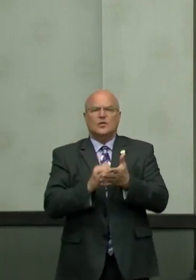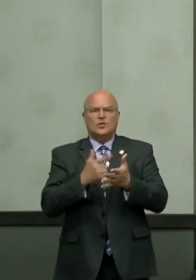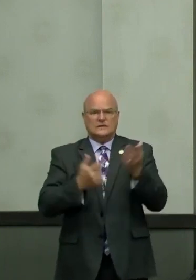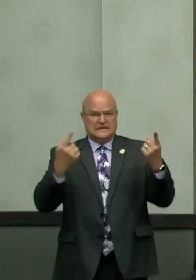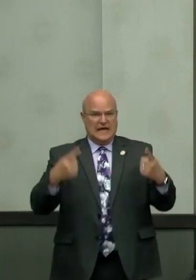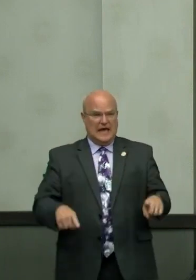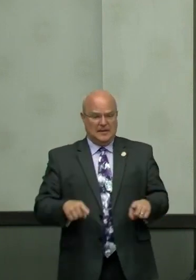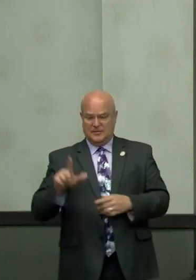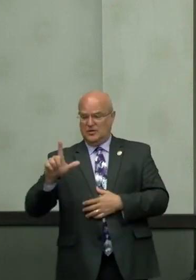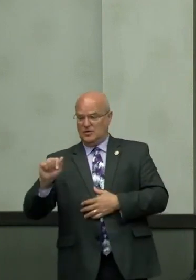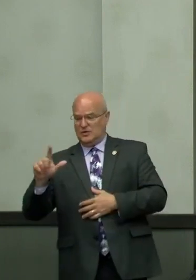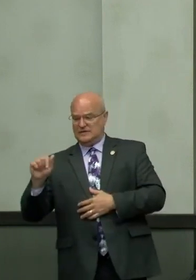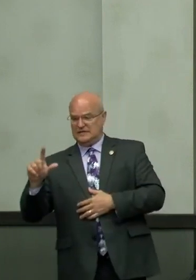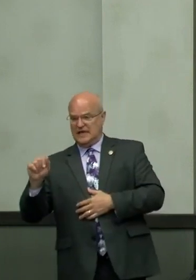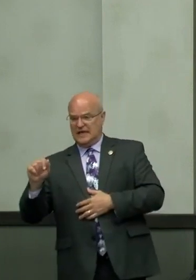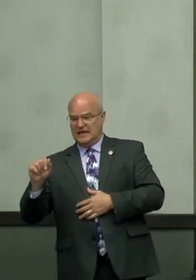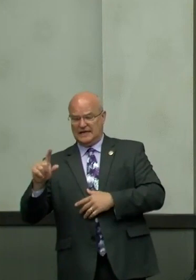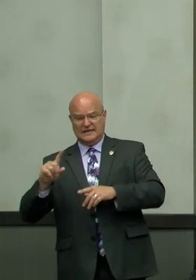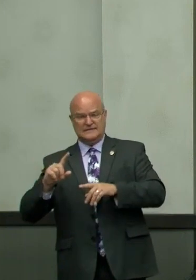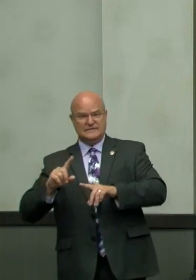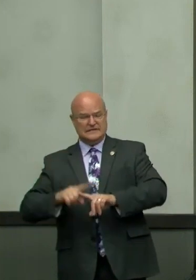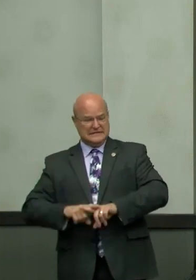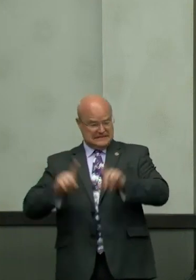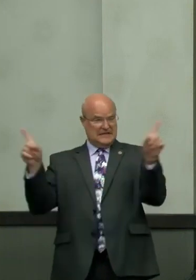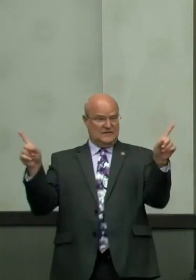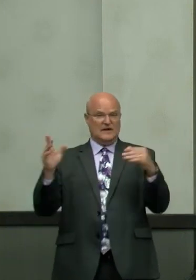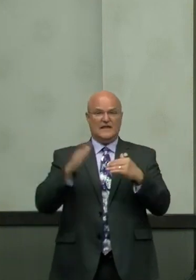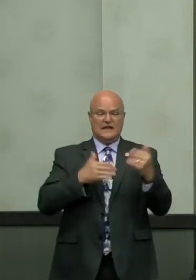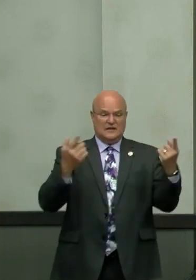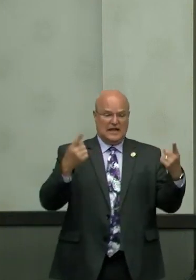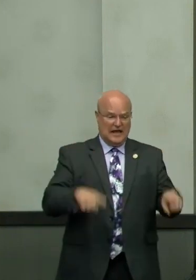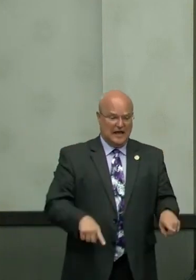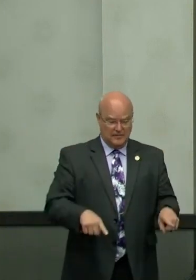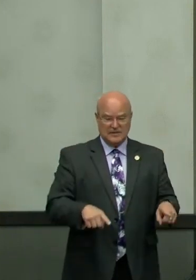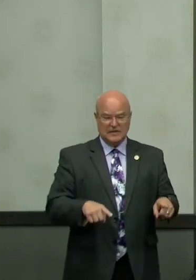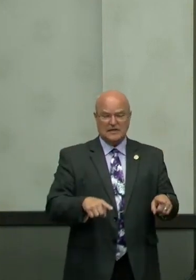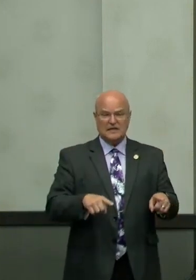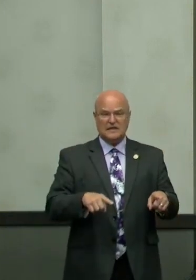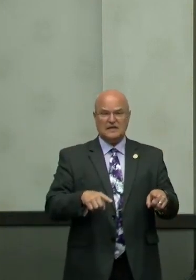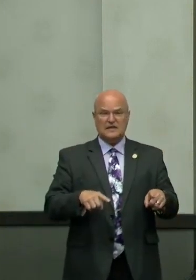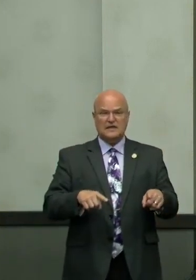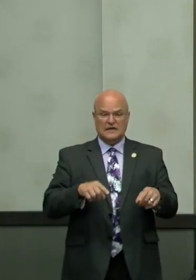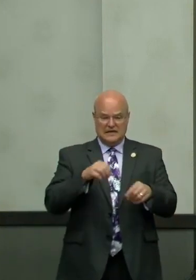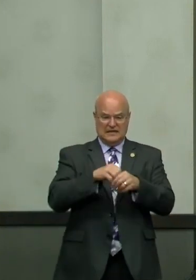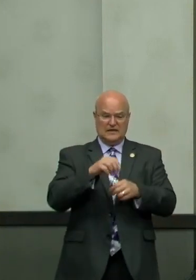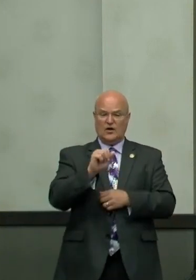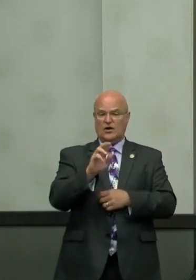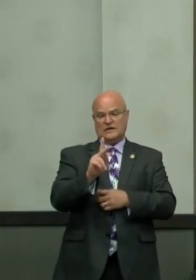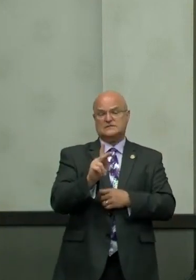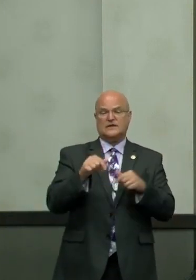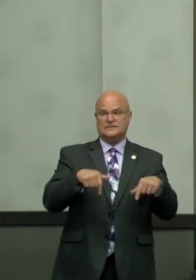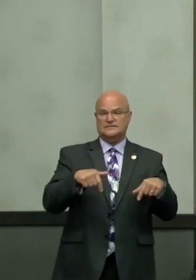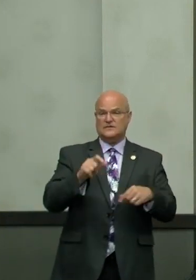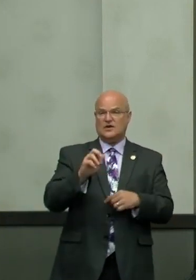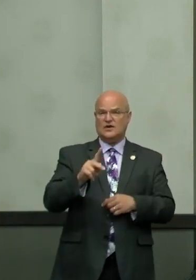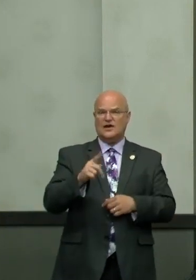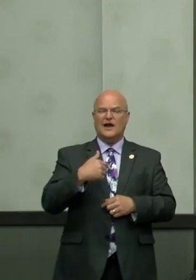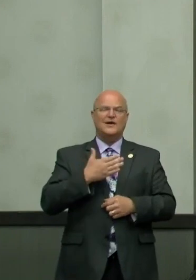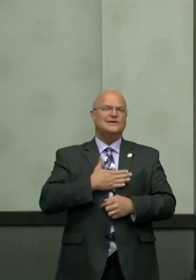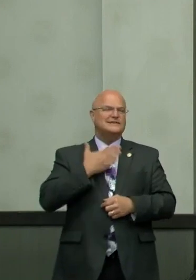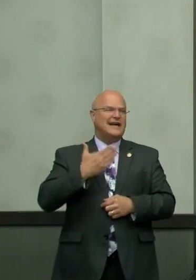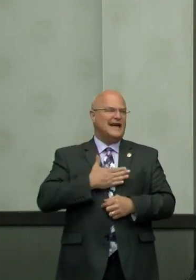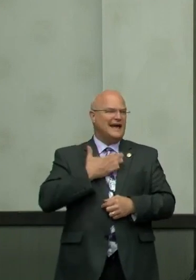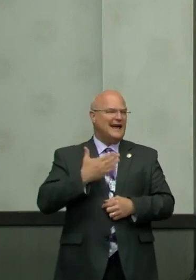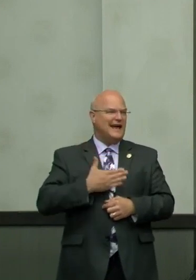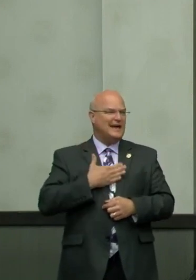What's happening in Louisiana is obviously very different from what's happening in Arkansas, and I was pleased to be